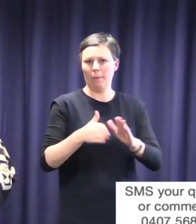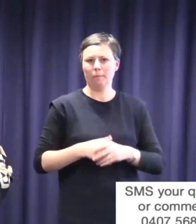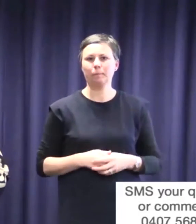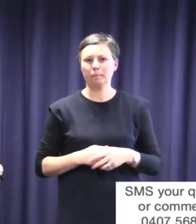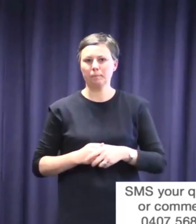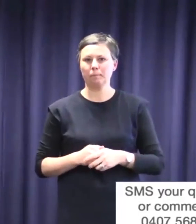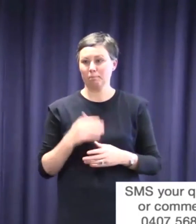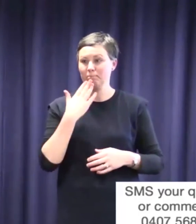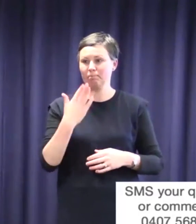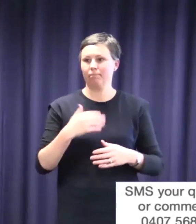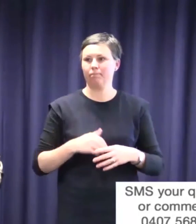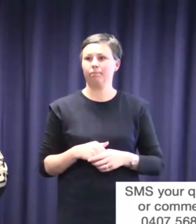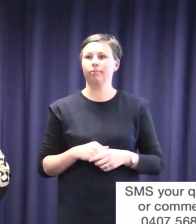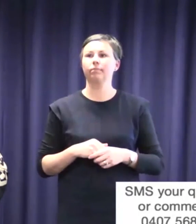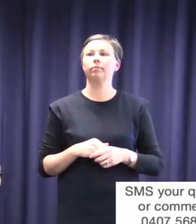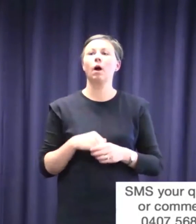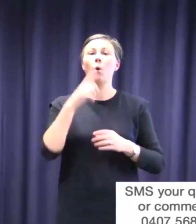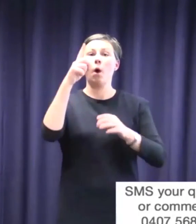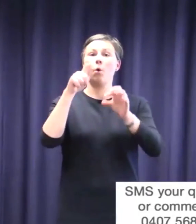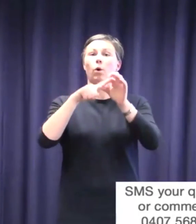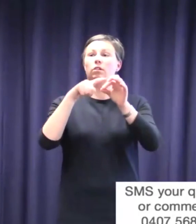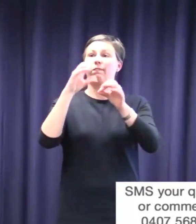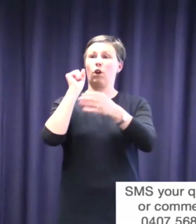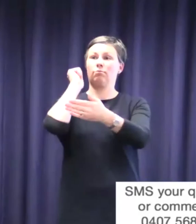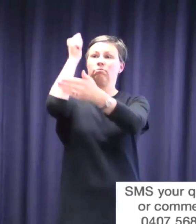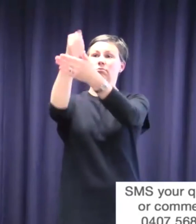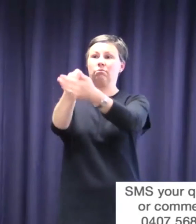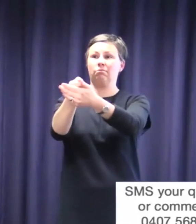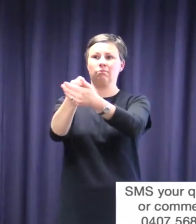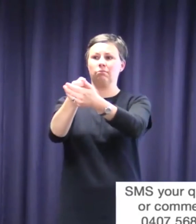to those. Thank you. Yes.